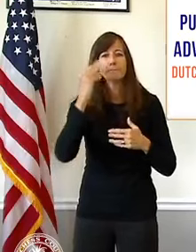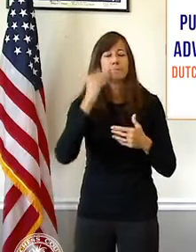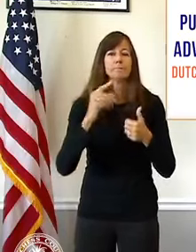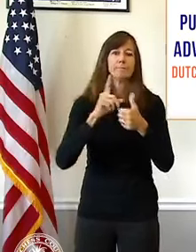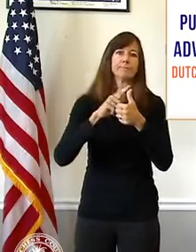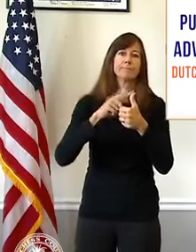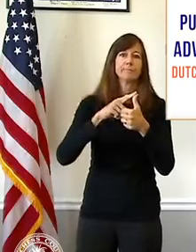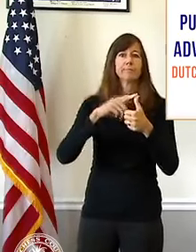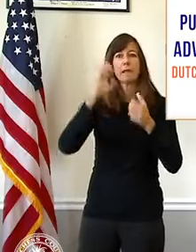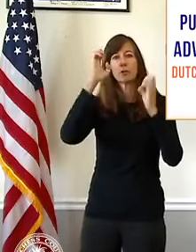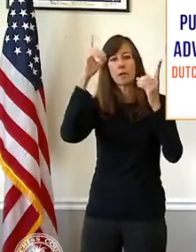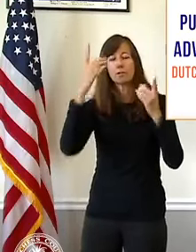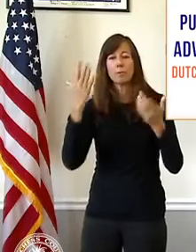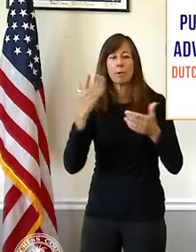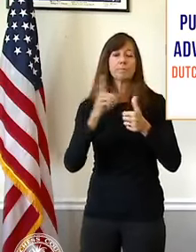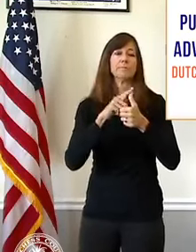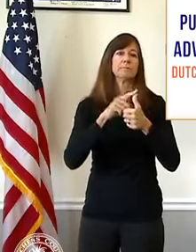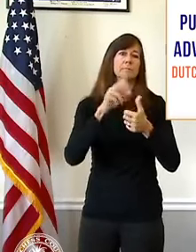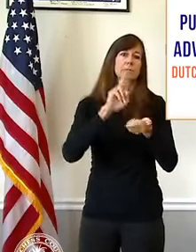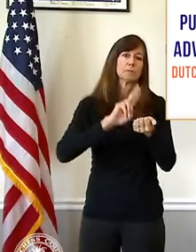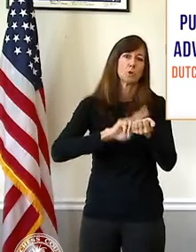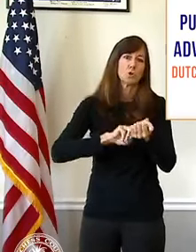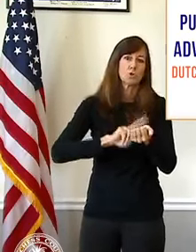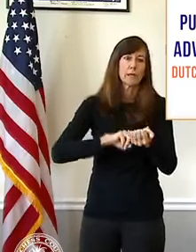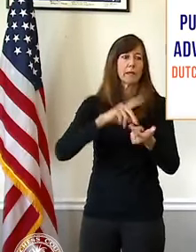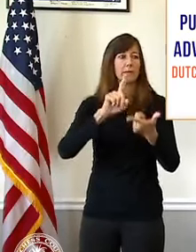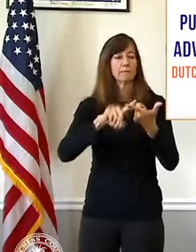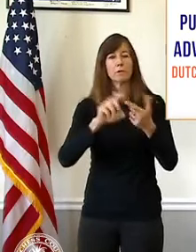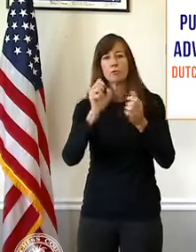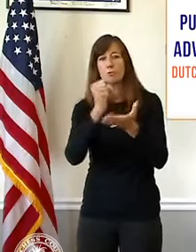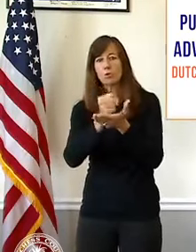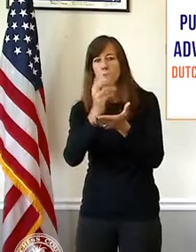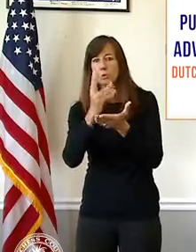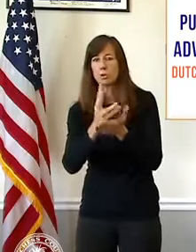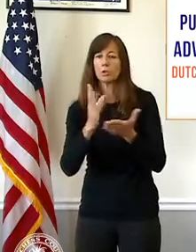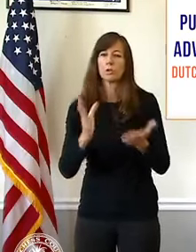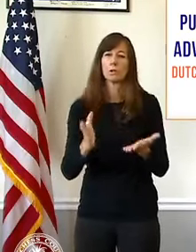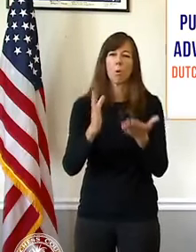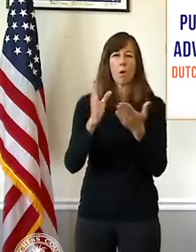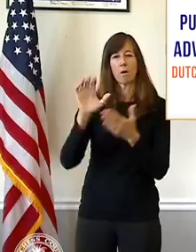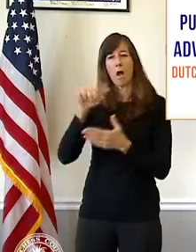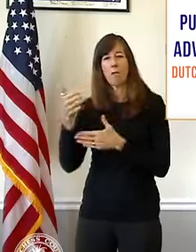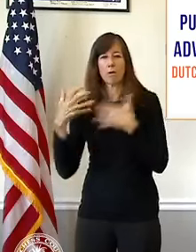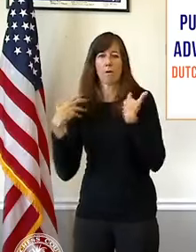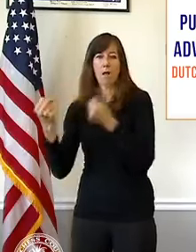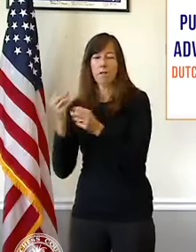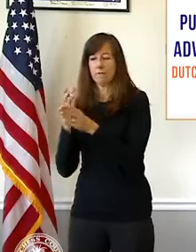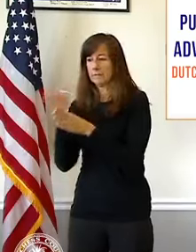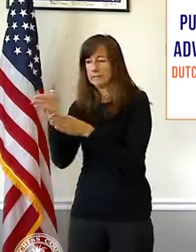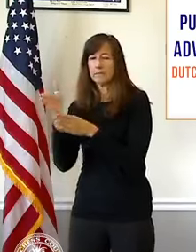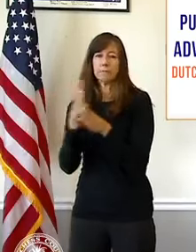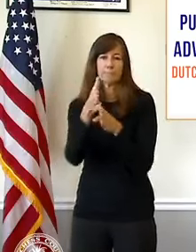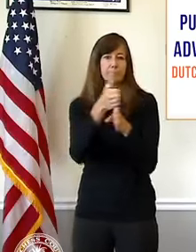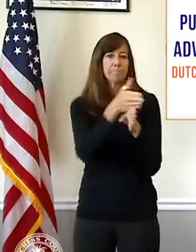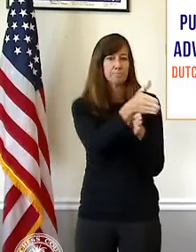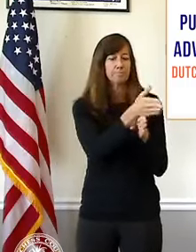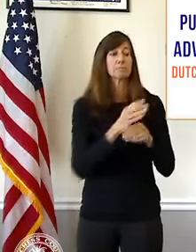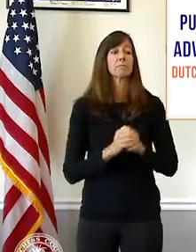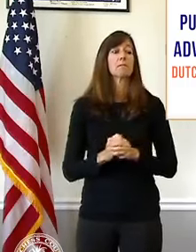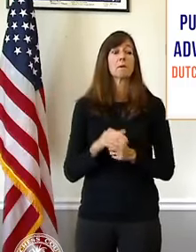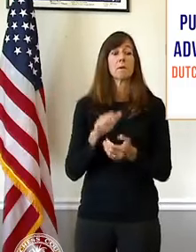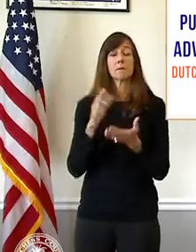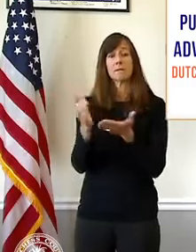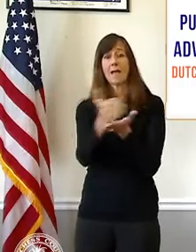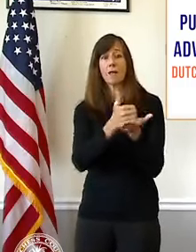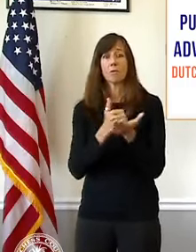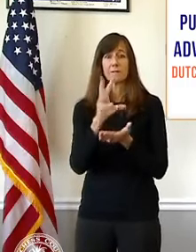social work, or health education, or some health-related field. Salary is $62,000 a year. And